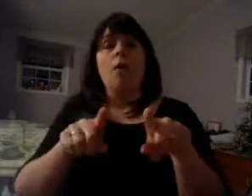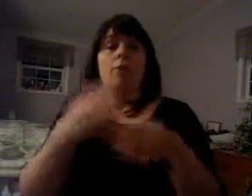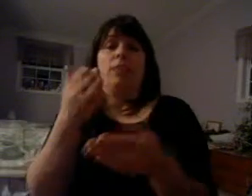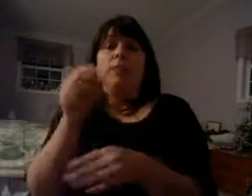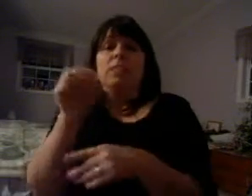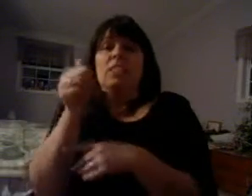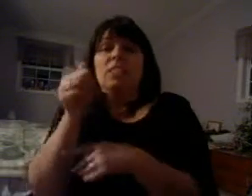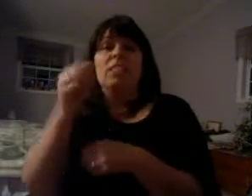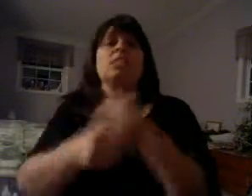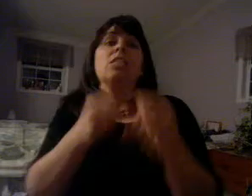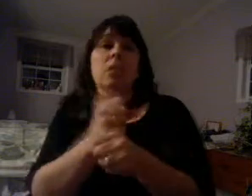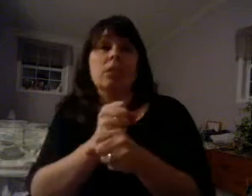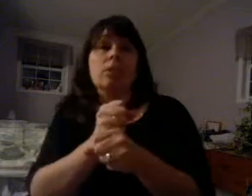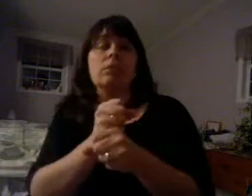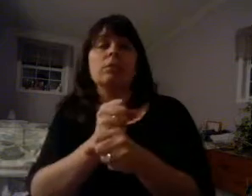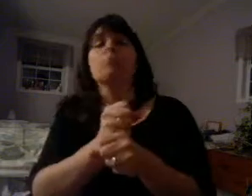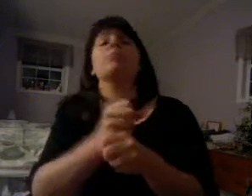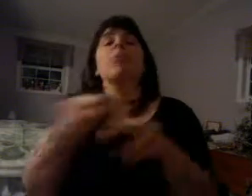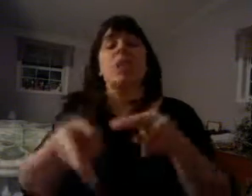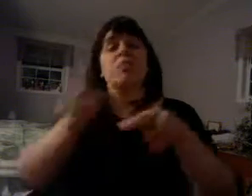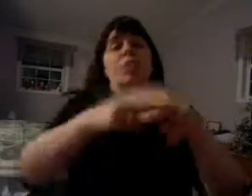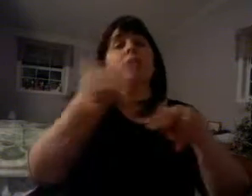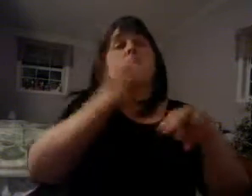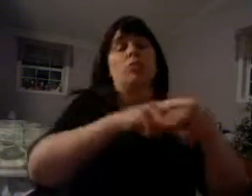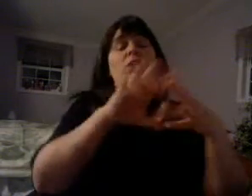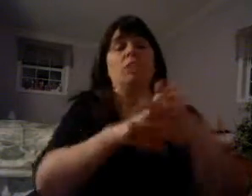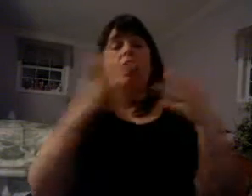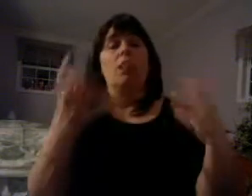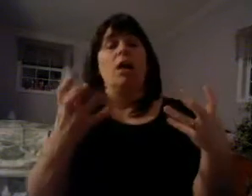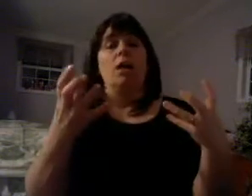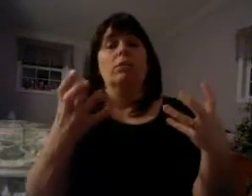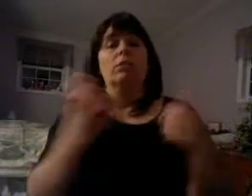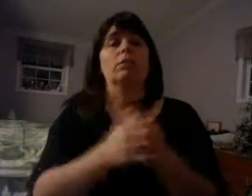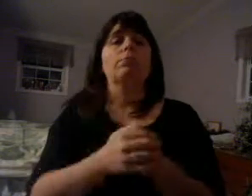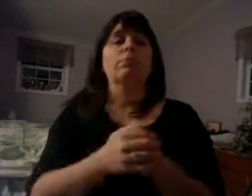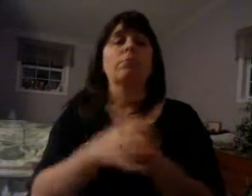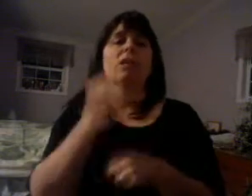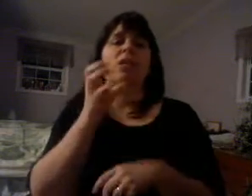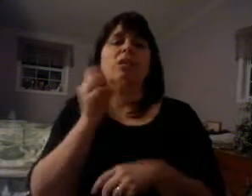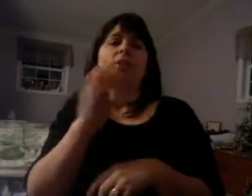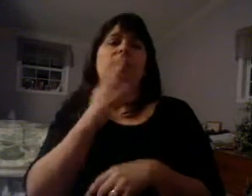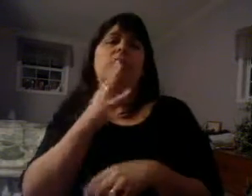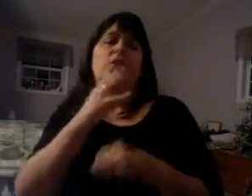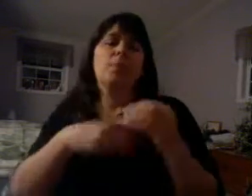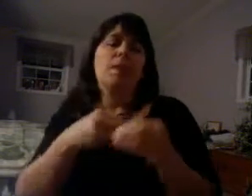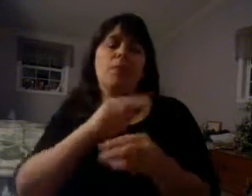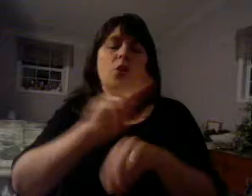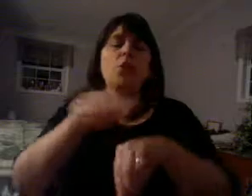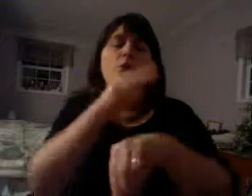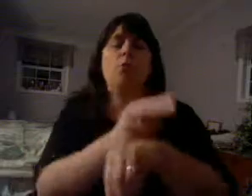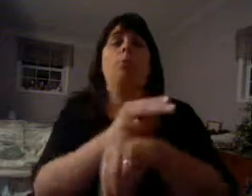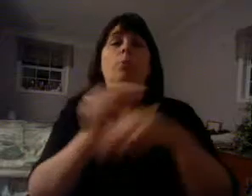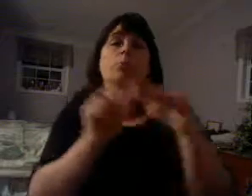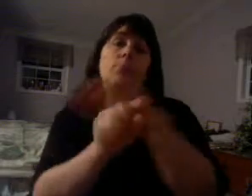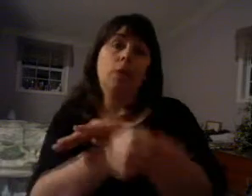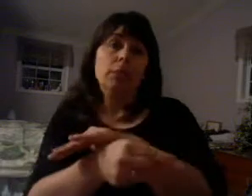take as a normal base those normal homicides. The husband killing his wife, as I say to my Swiss friends when I do this